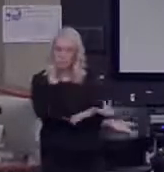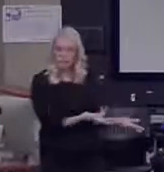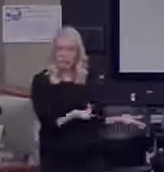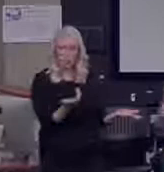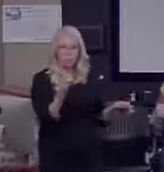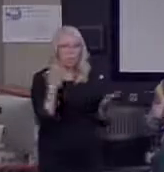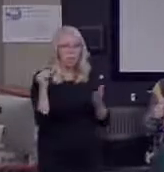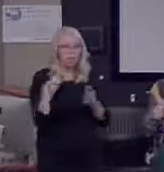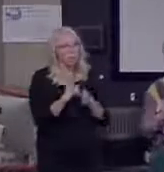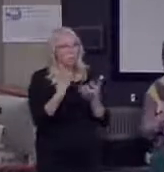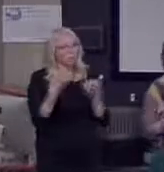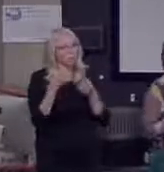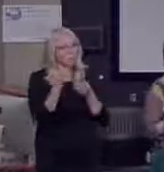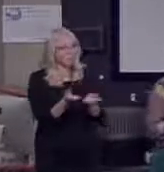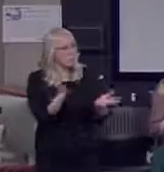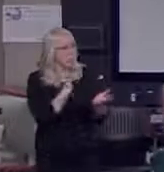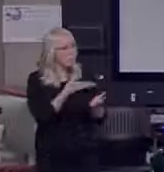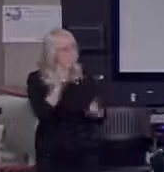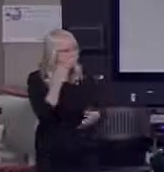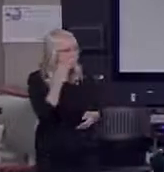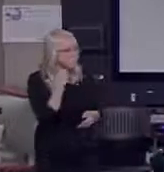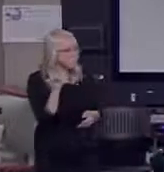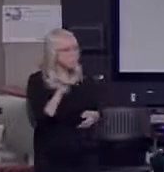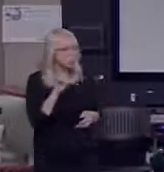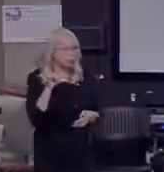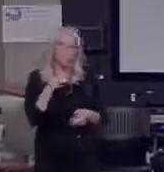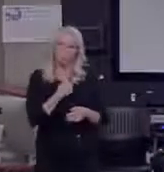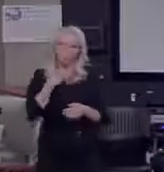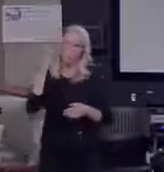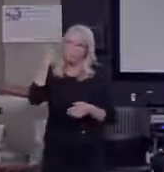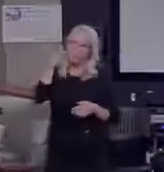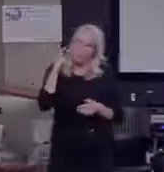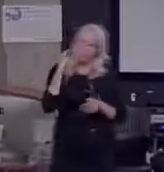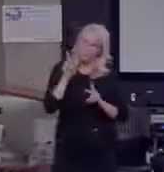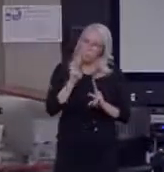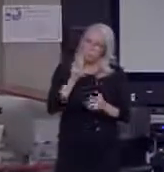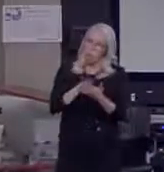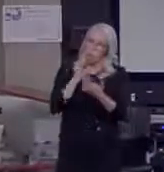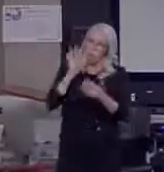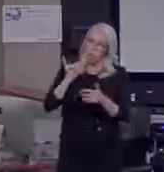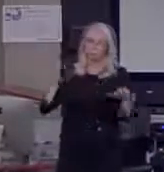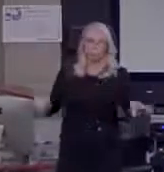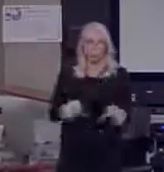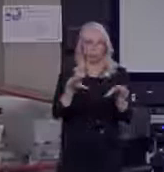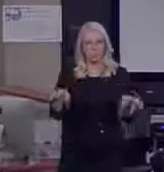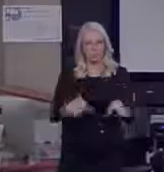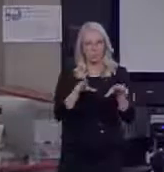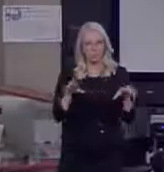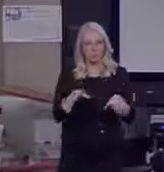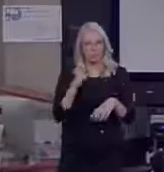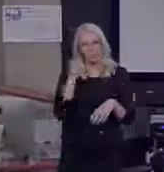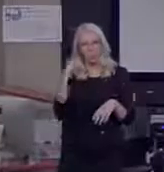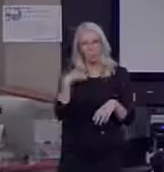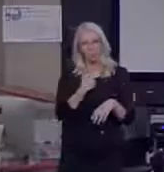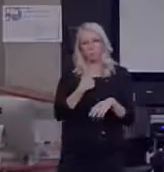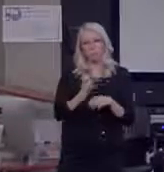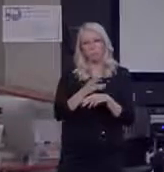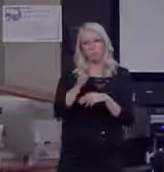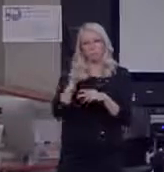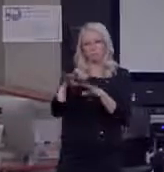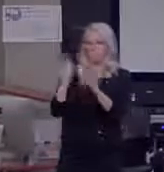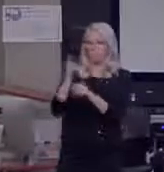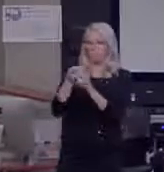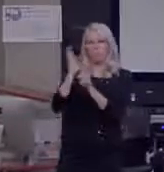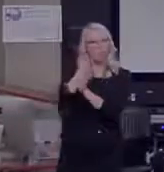also disseminate experiences. We think that people learn by doing. And using the findings from